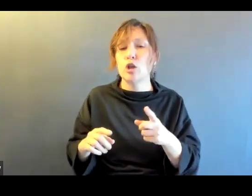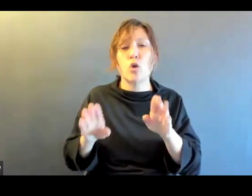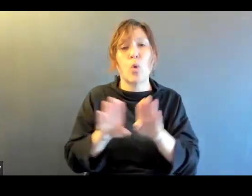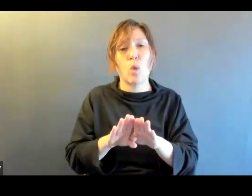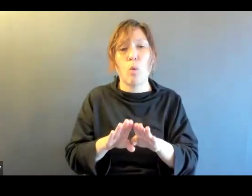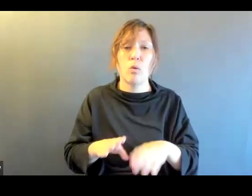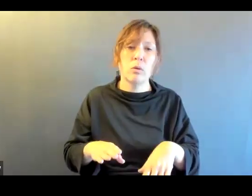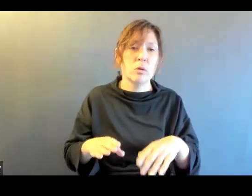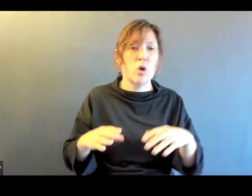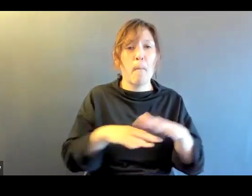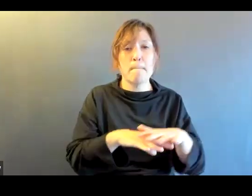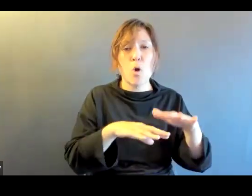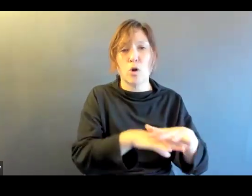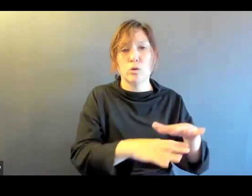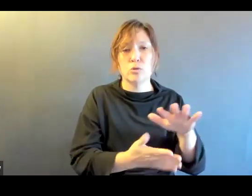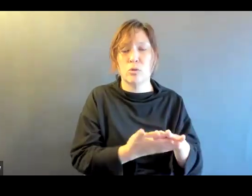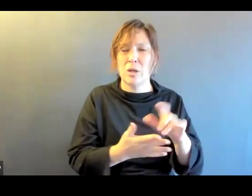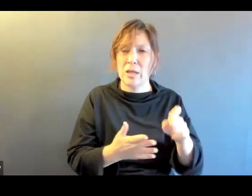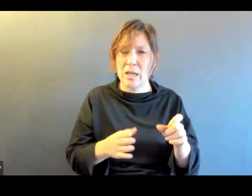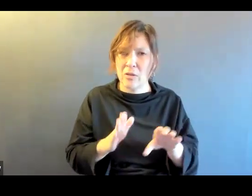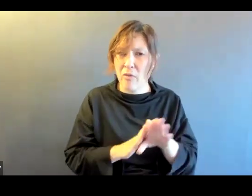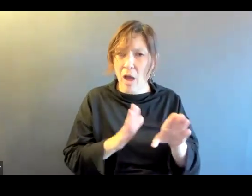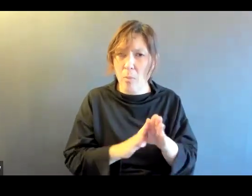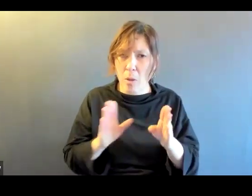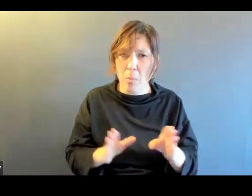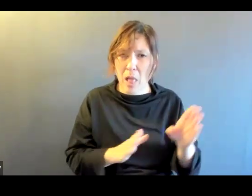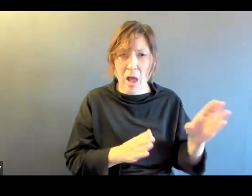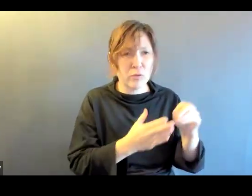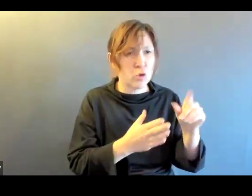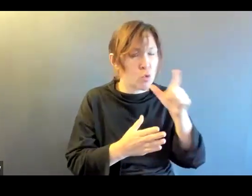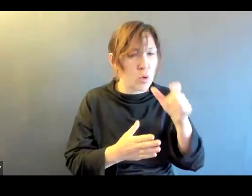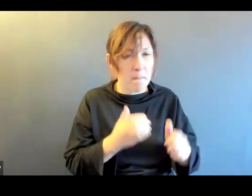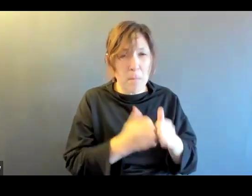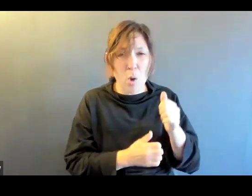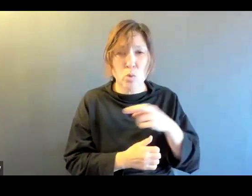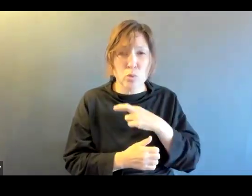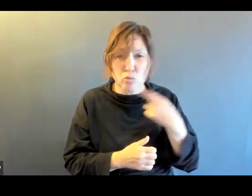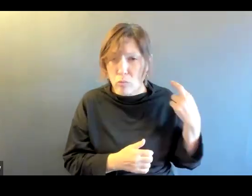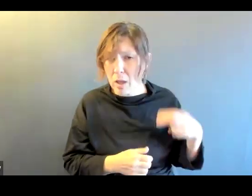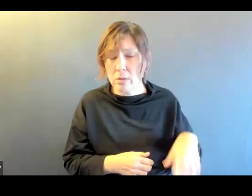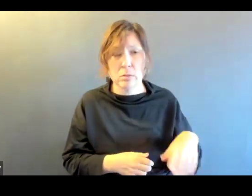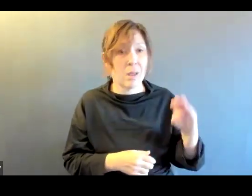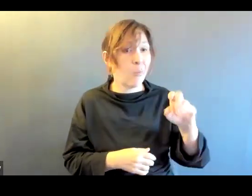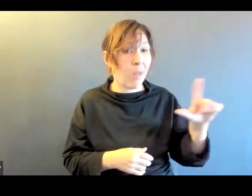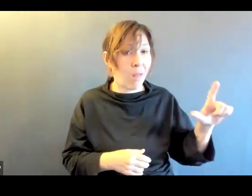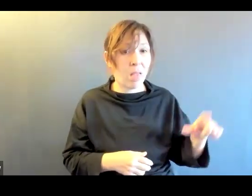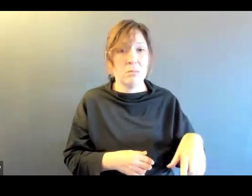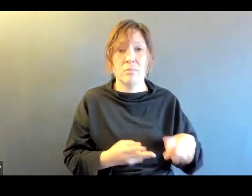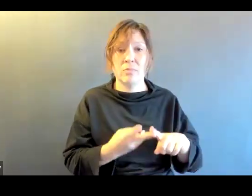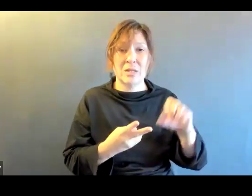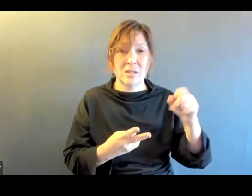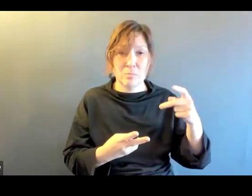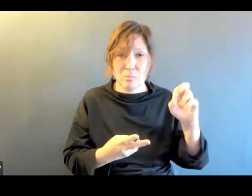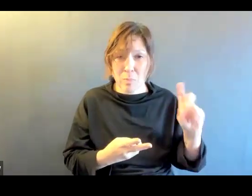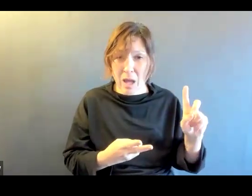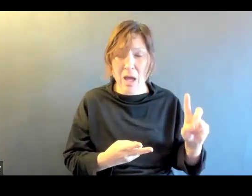without first developing a way for students who are in them, who are the most fragile, our multilingual learners and students with disabilities, to have seats in